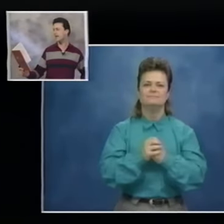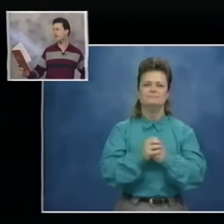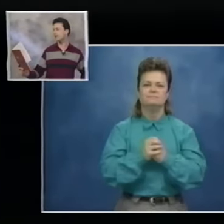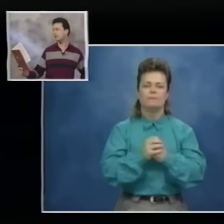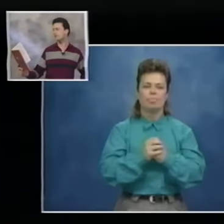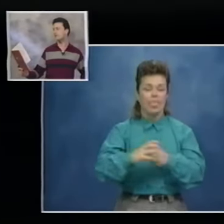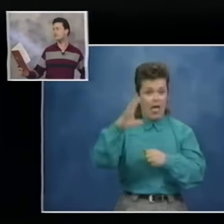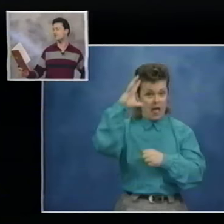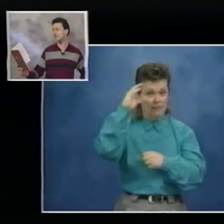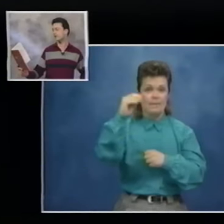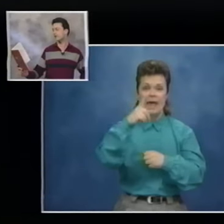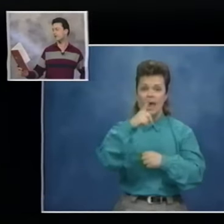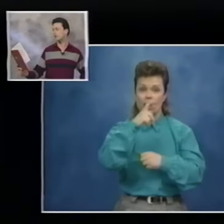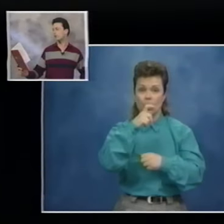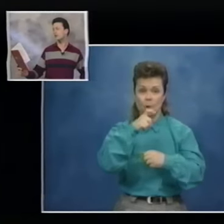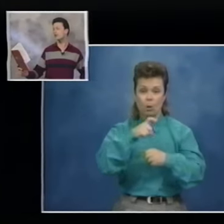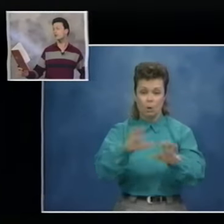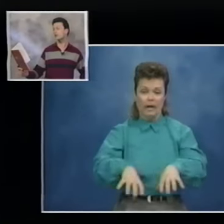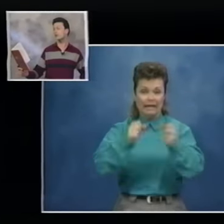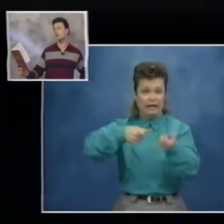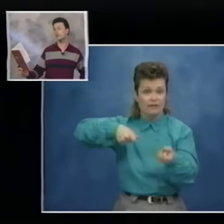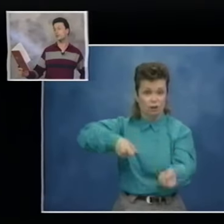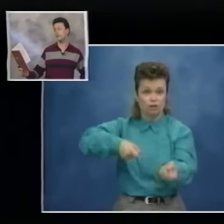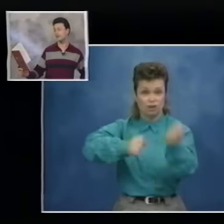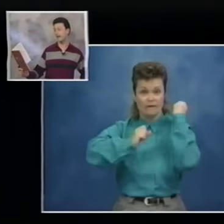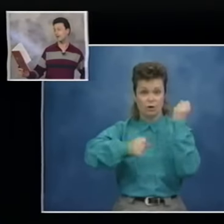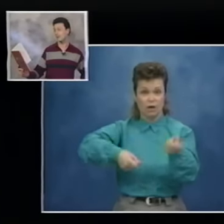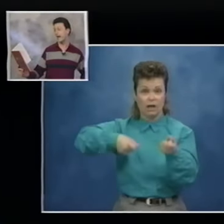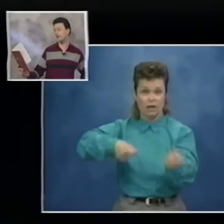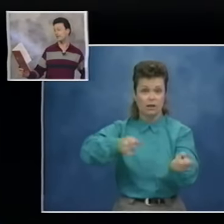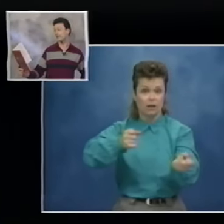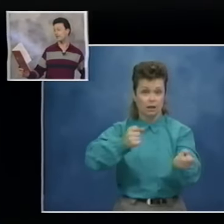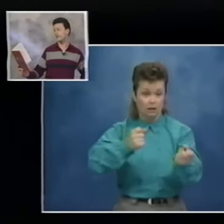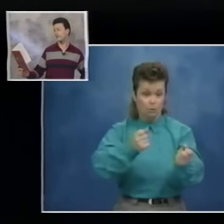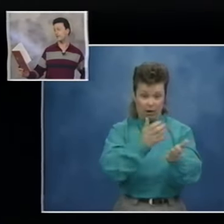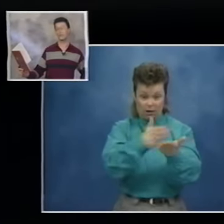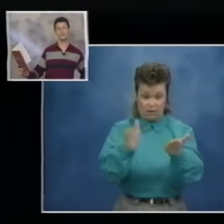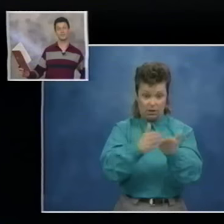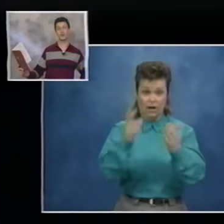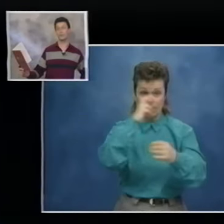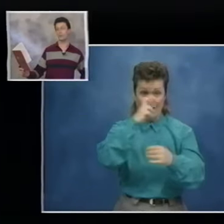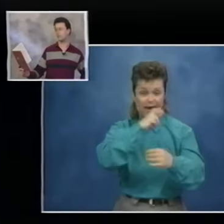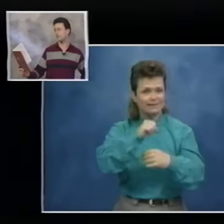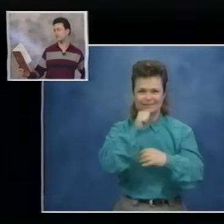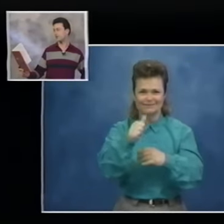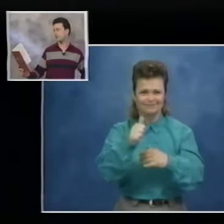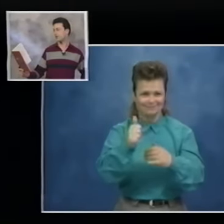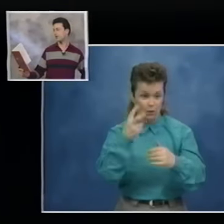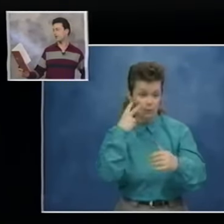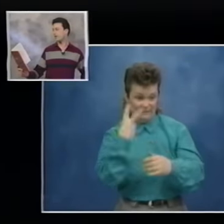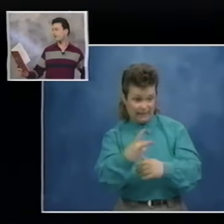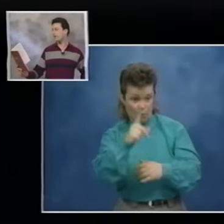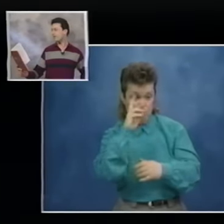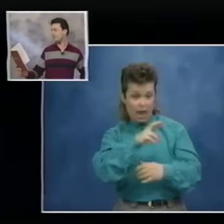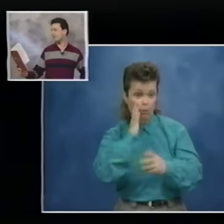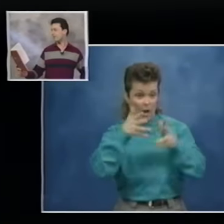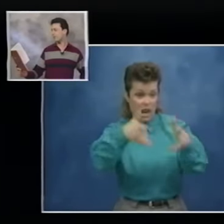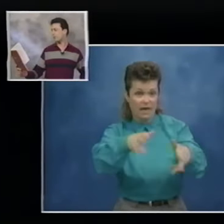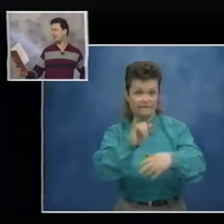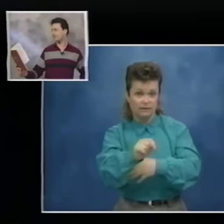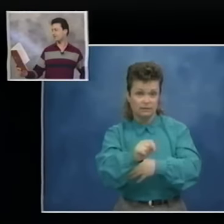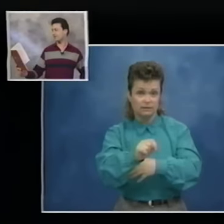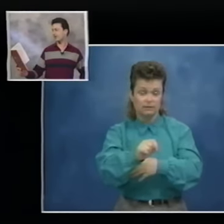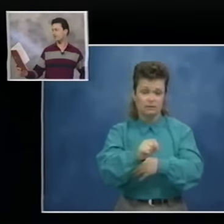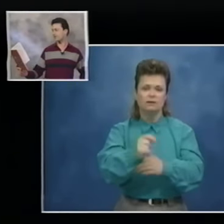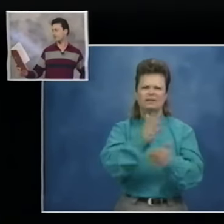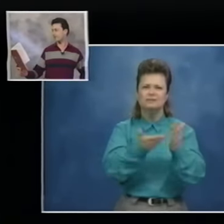The man who did the shoveling would not trouble to lift out a rat, even when he saw one. There were things that